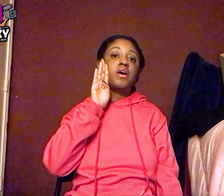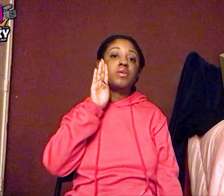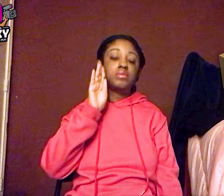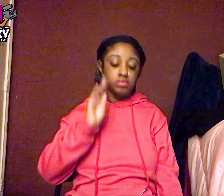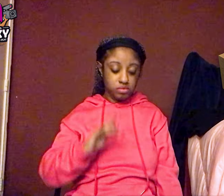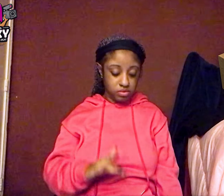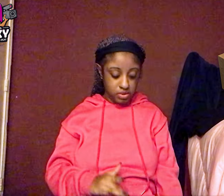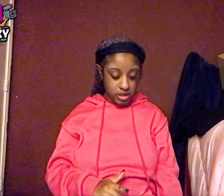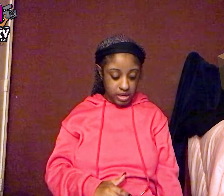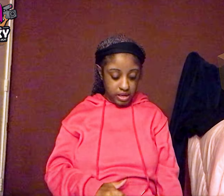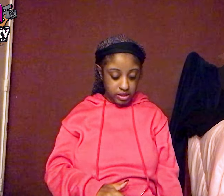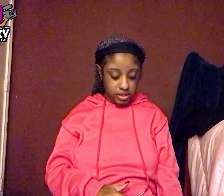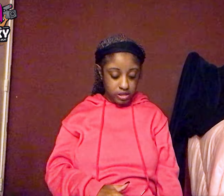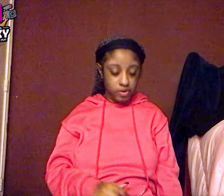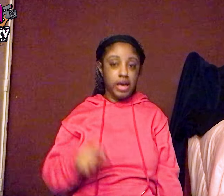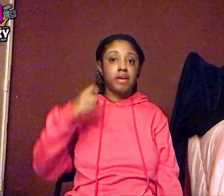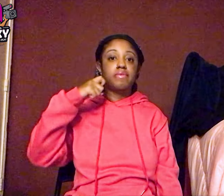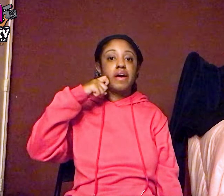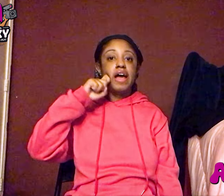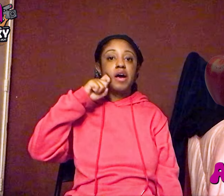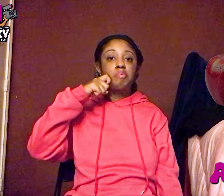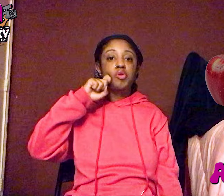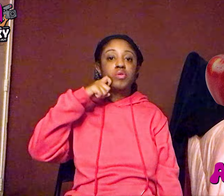Brown. Then you have apple.